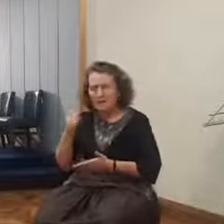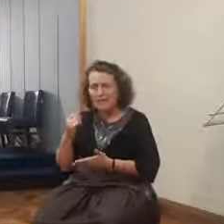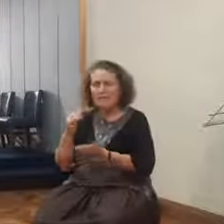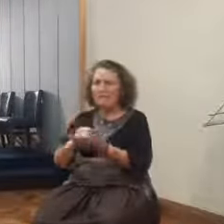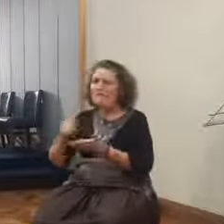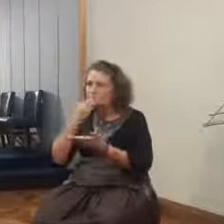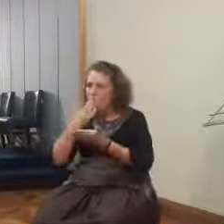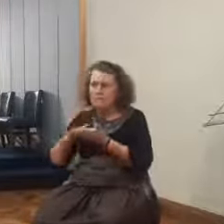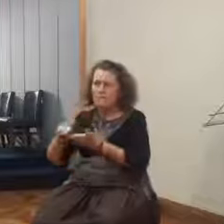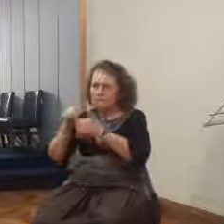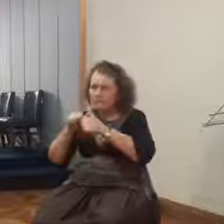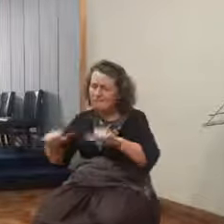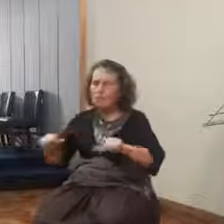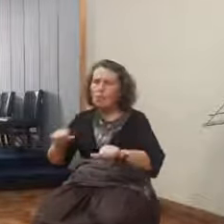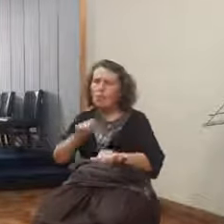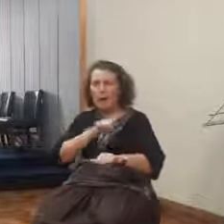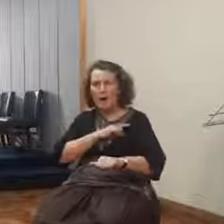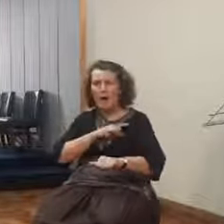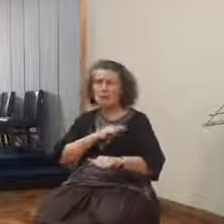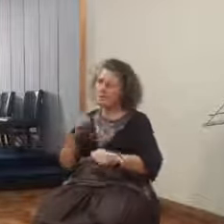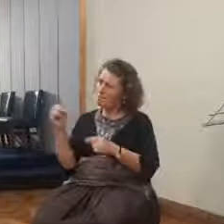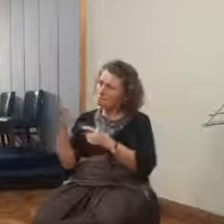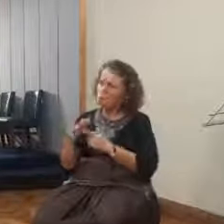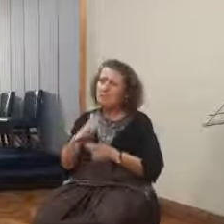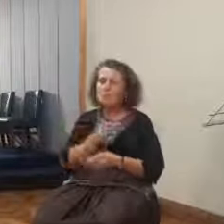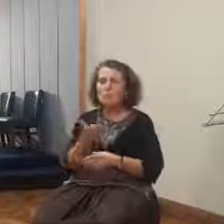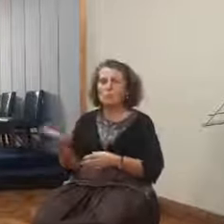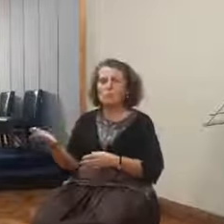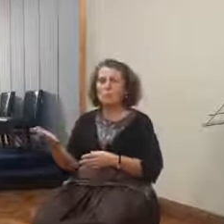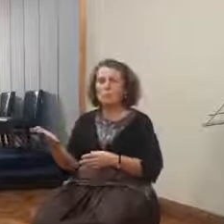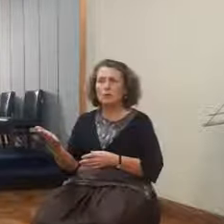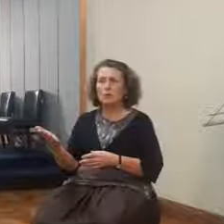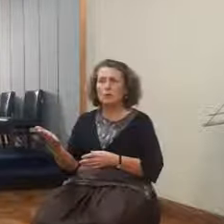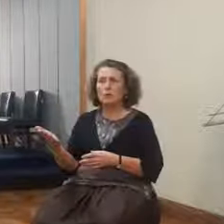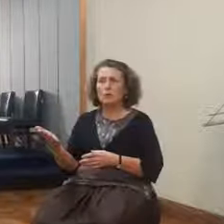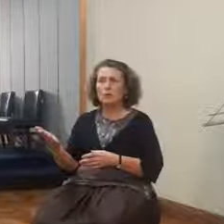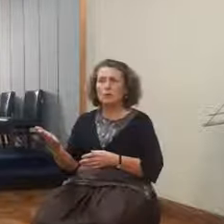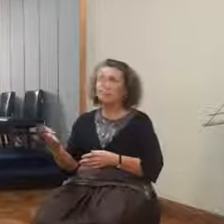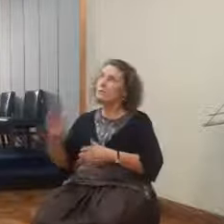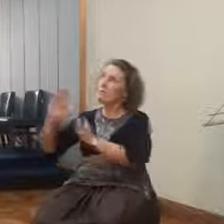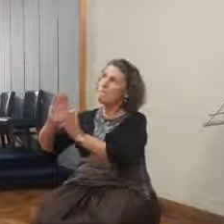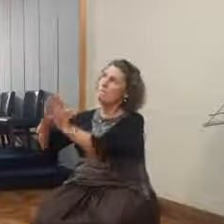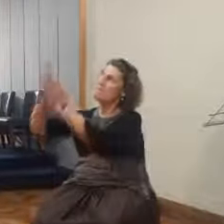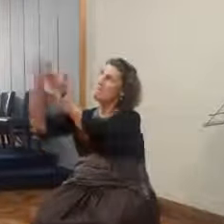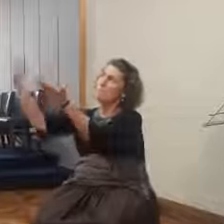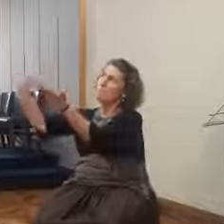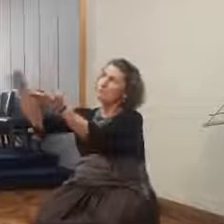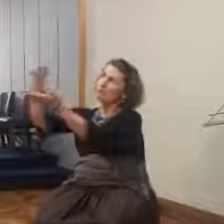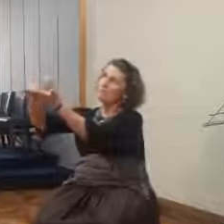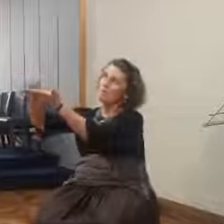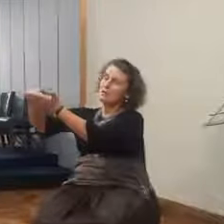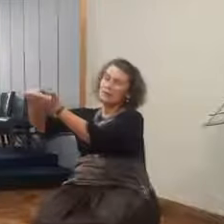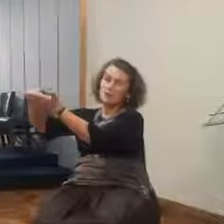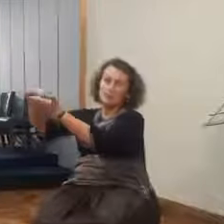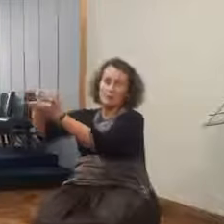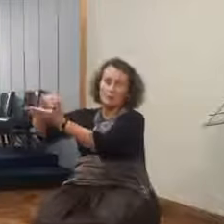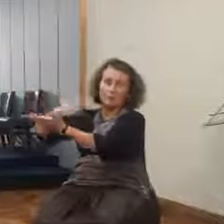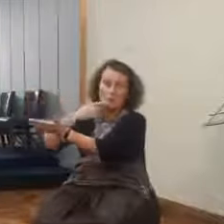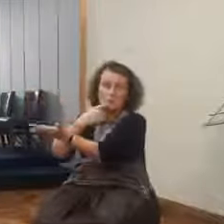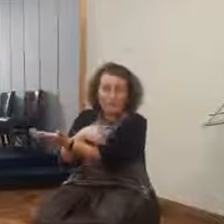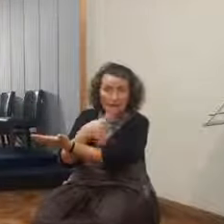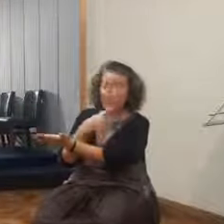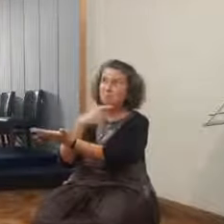yourself. He can open the books and reveal everything you've said, everything you've done is all